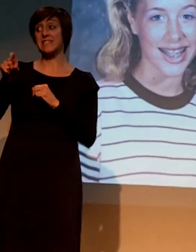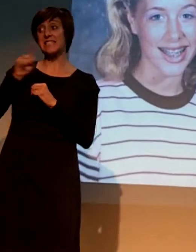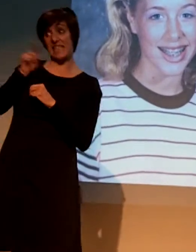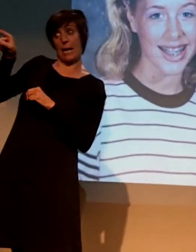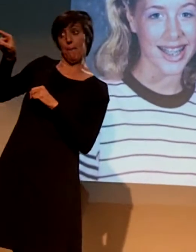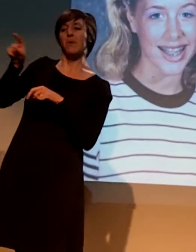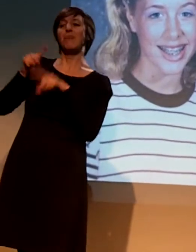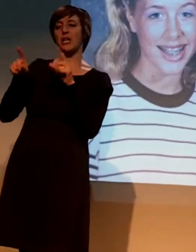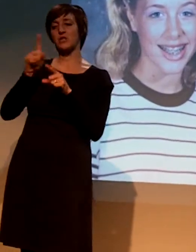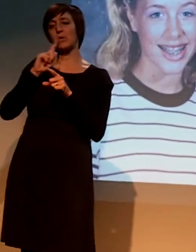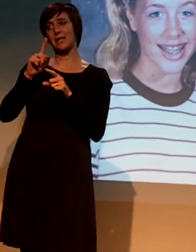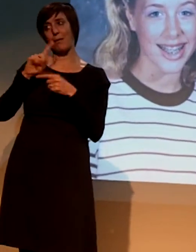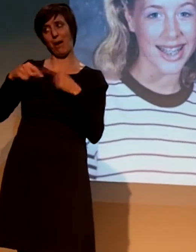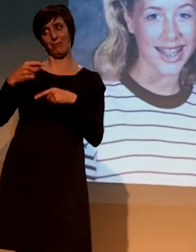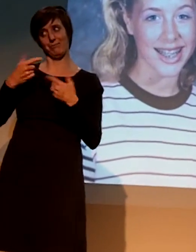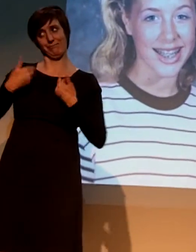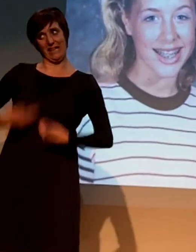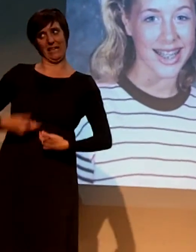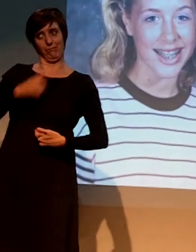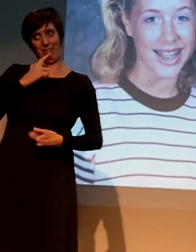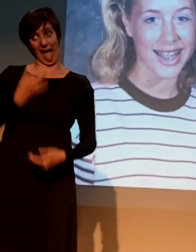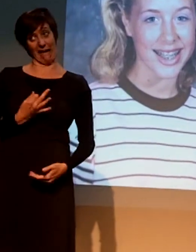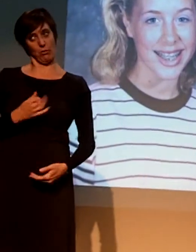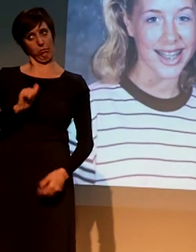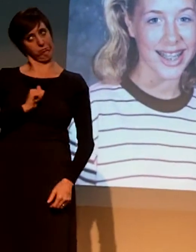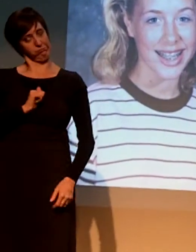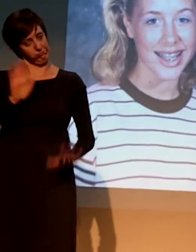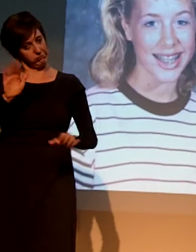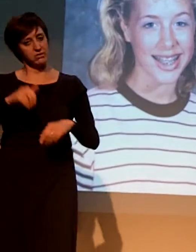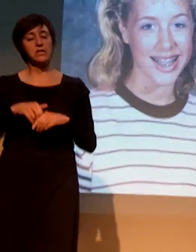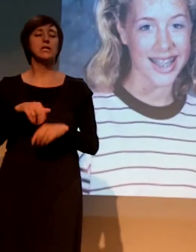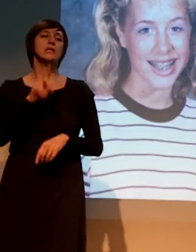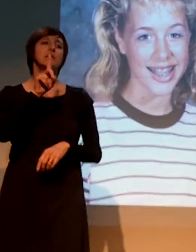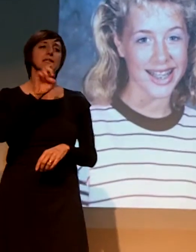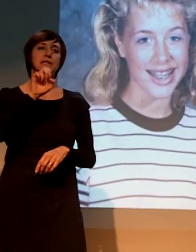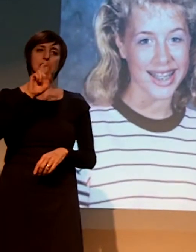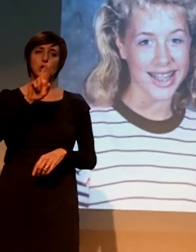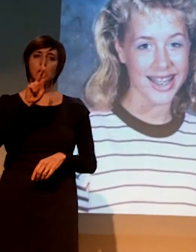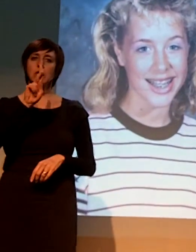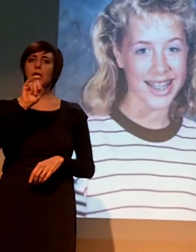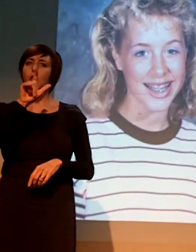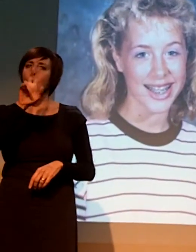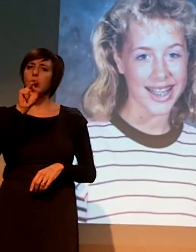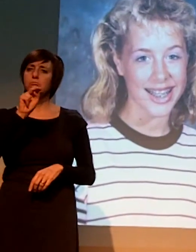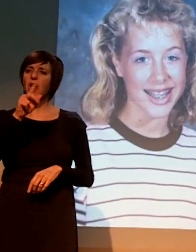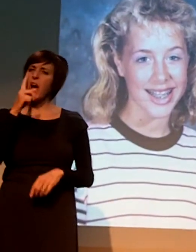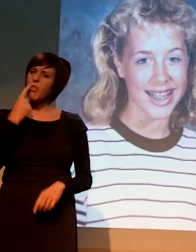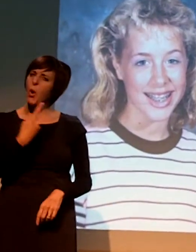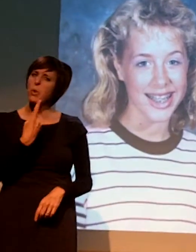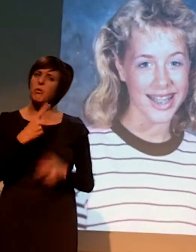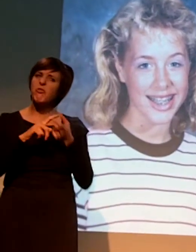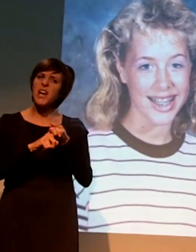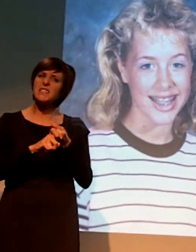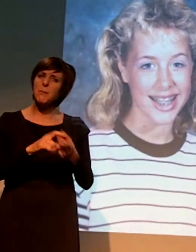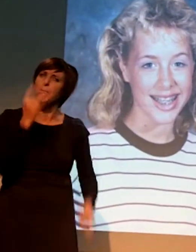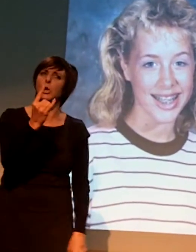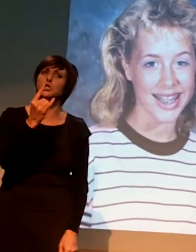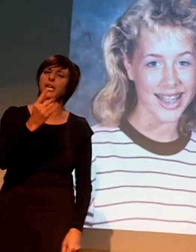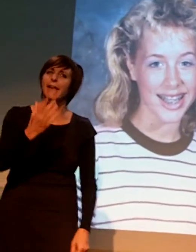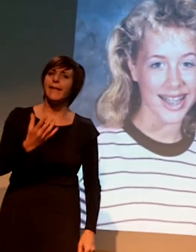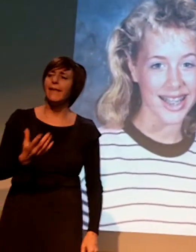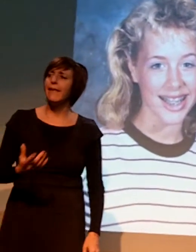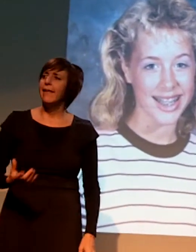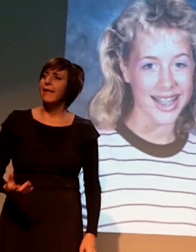about the asshole that I was. Dear killorn, I thought we were friends. Bullshit.